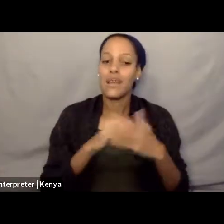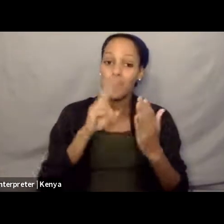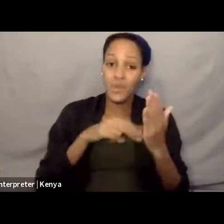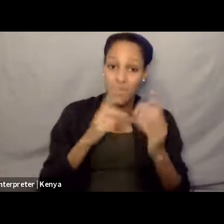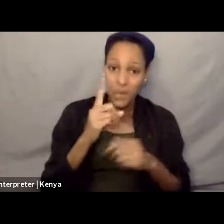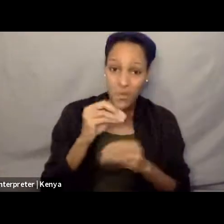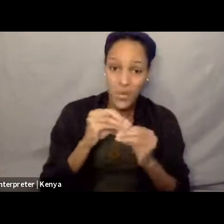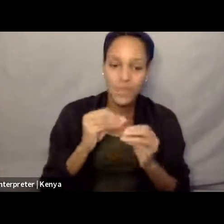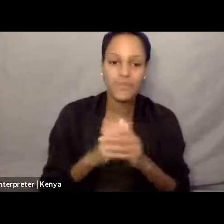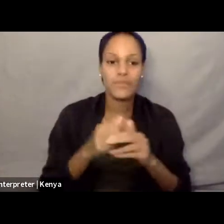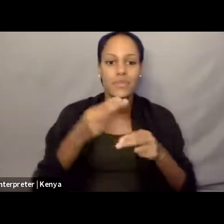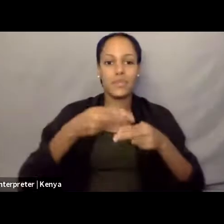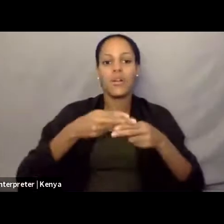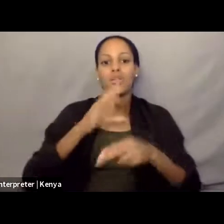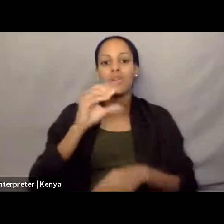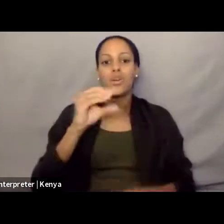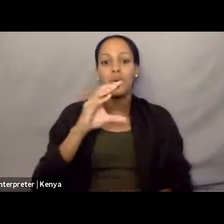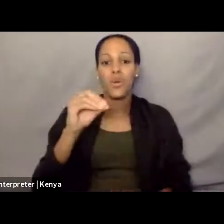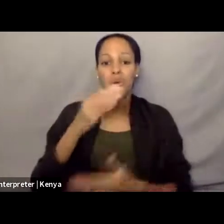This one is called Coco Baby.